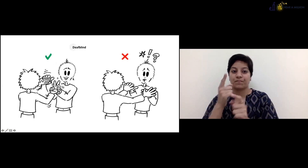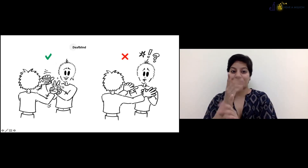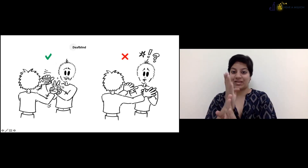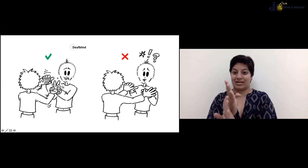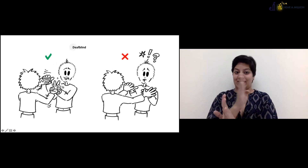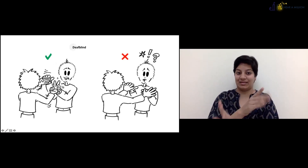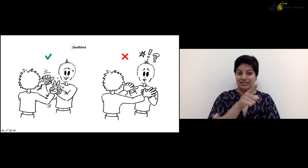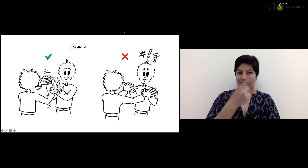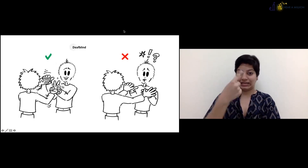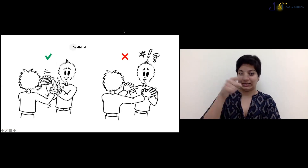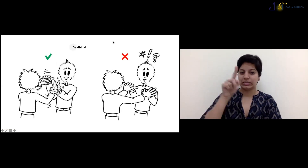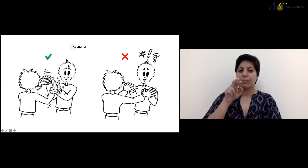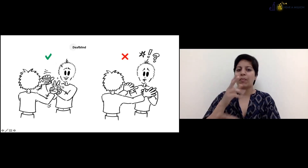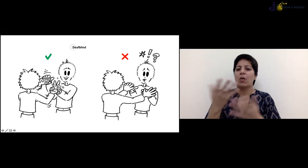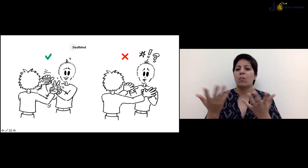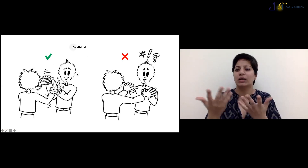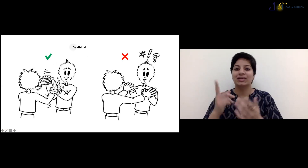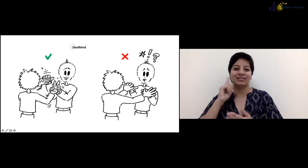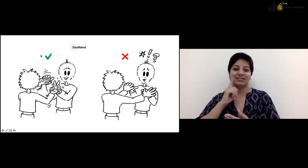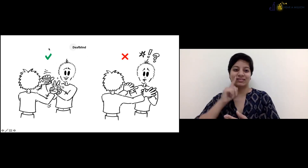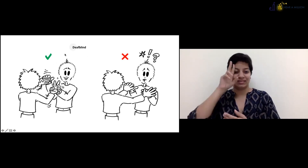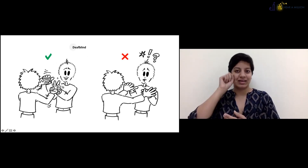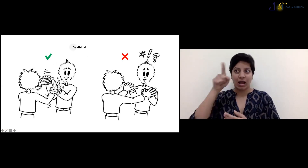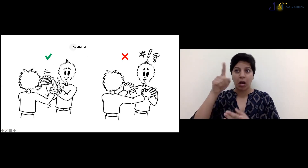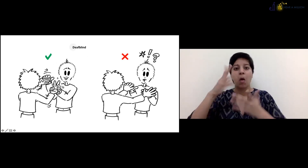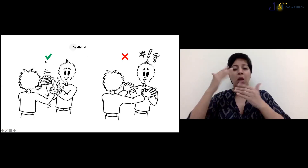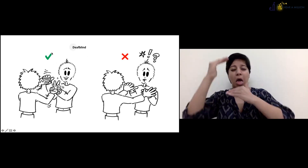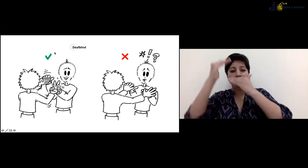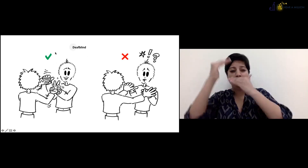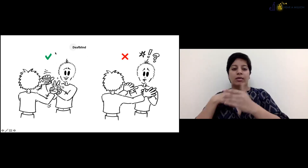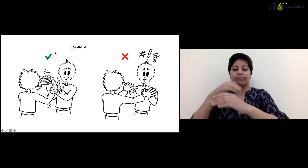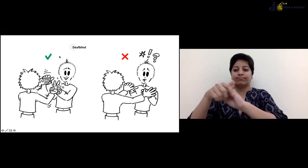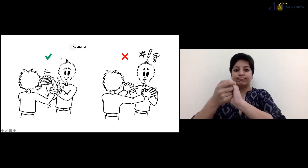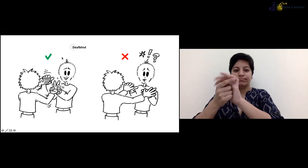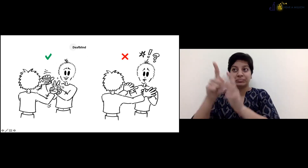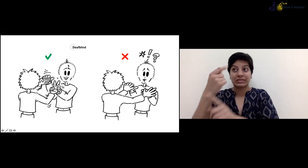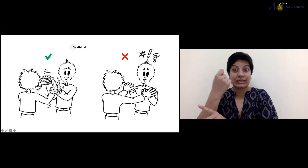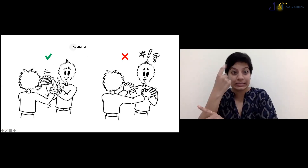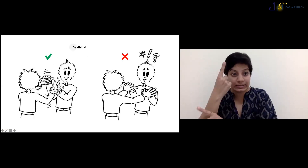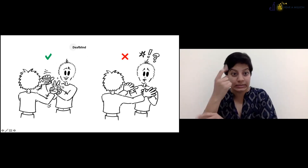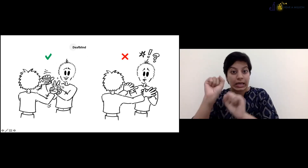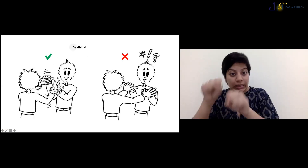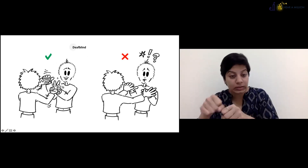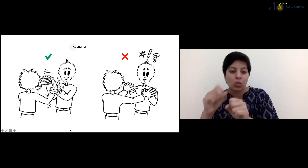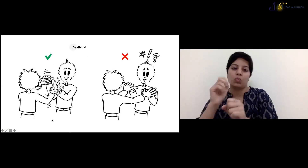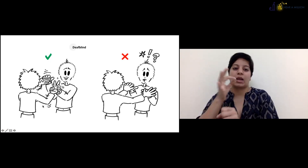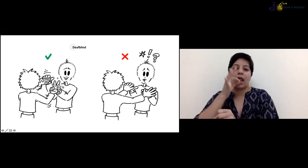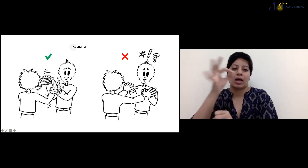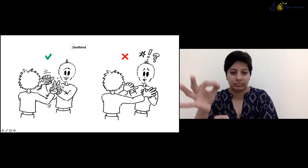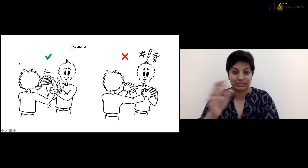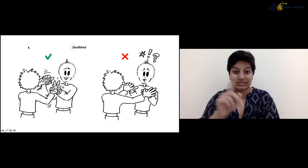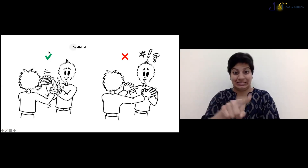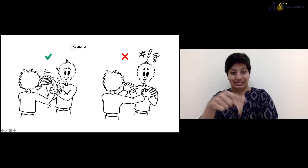Third slide. So you can see right means if I'm doing the sign